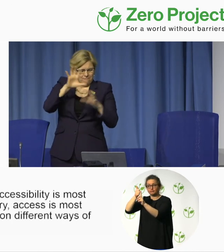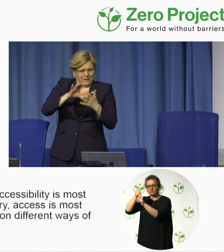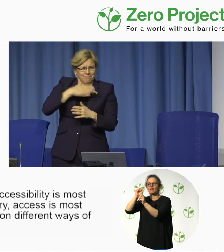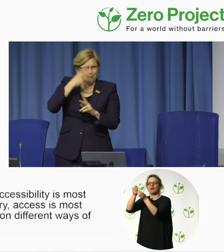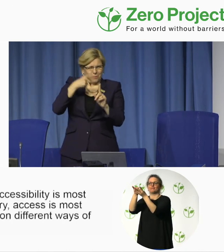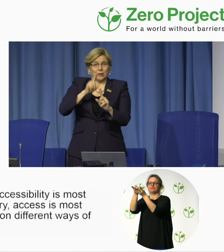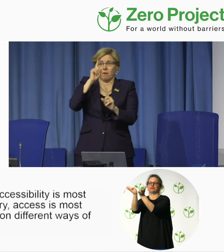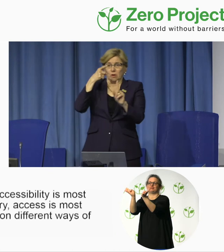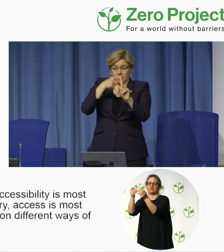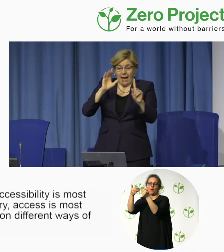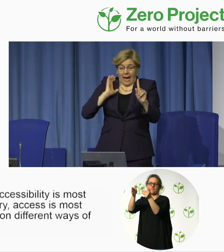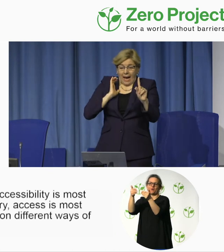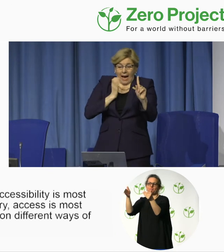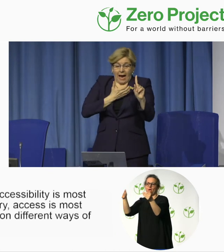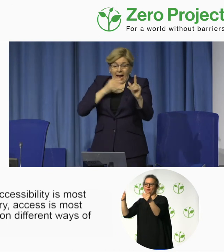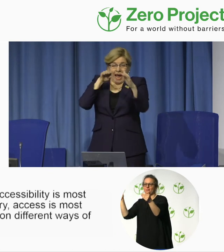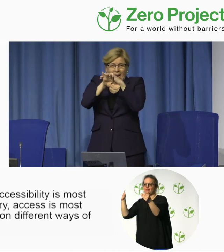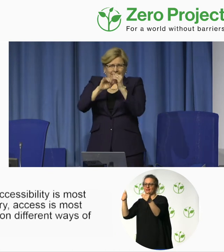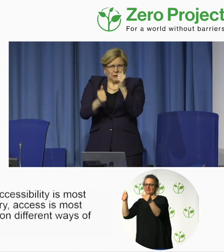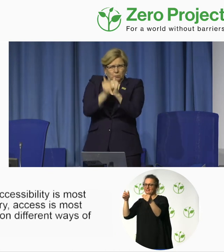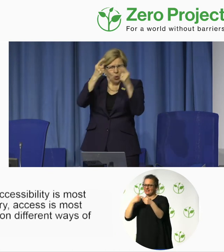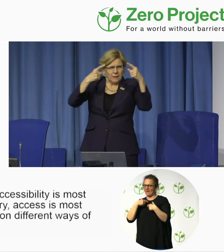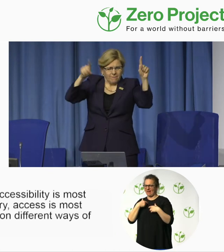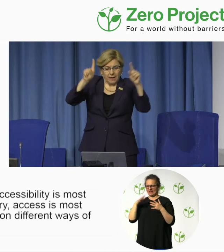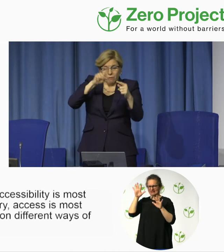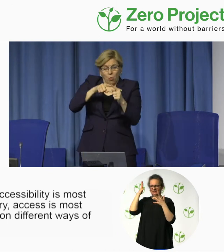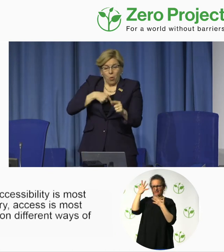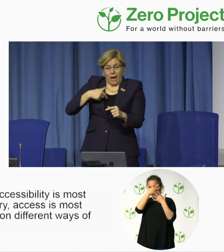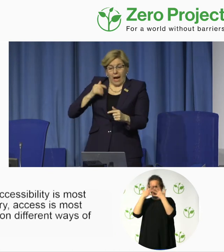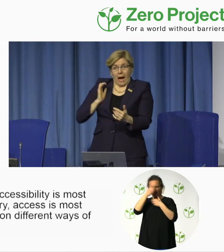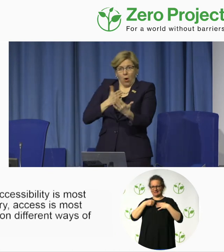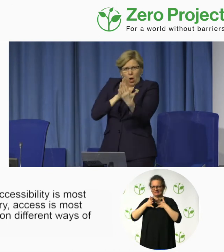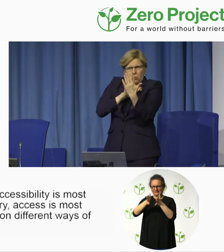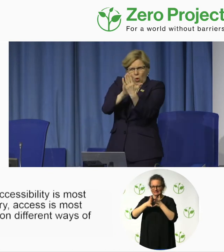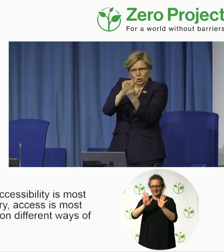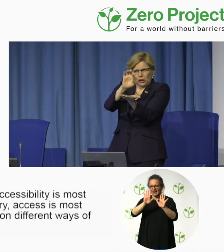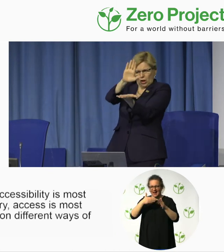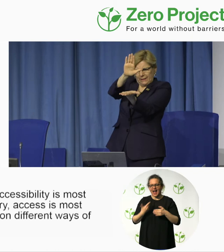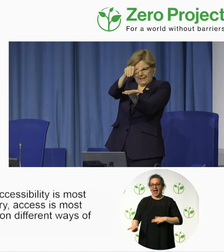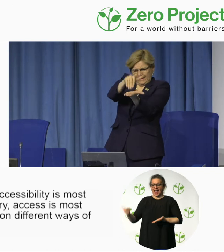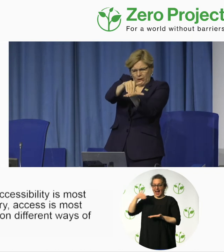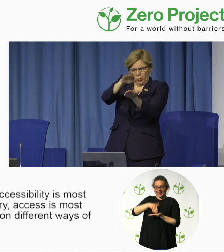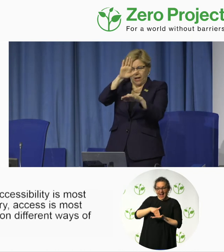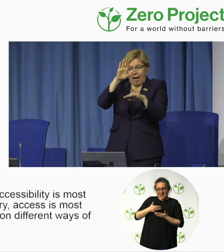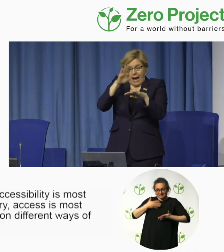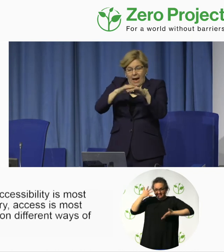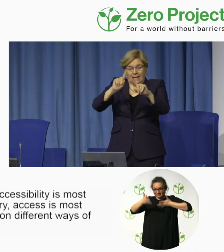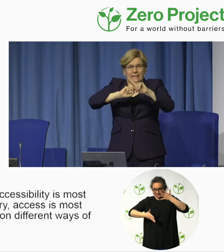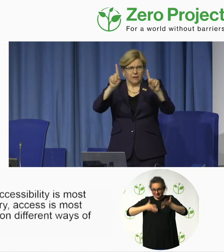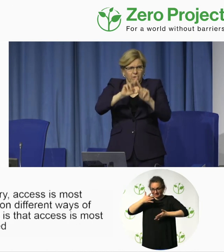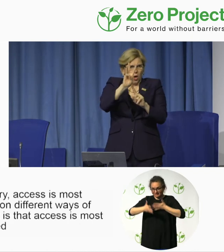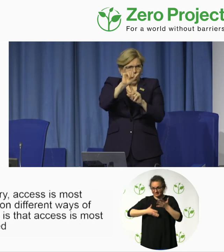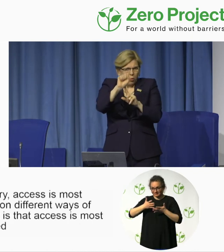let me say that again. So the first point is that access is most effective when our approach is